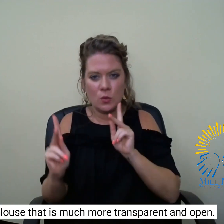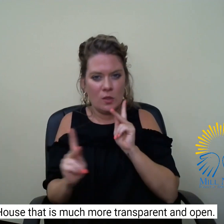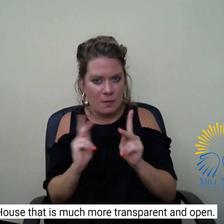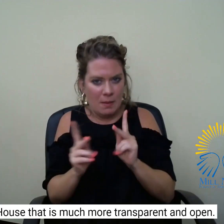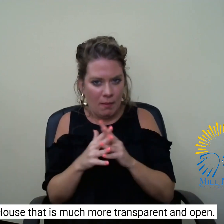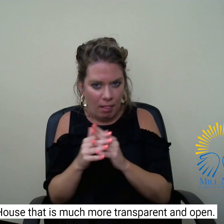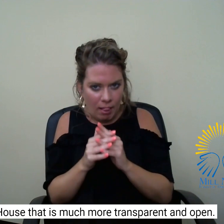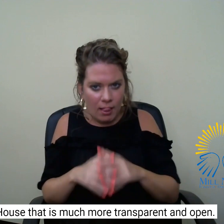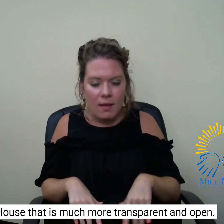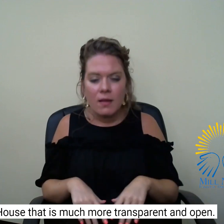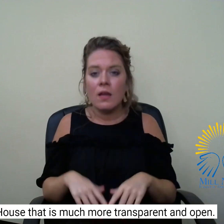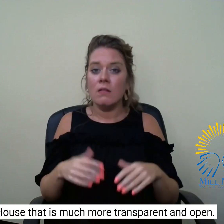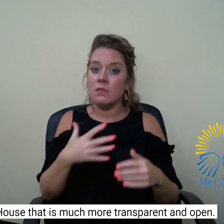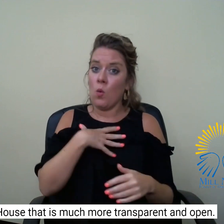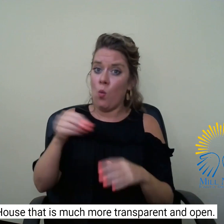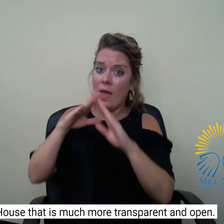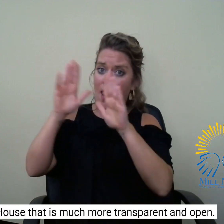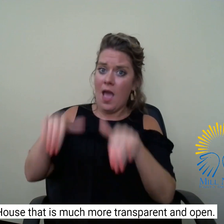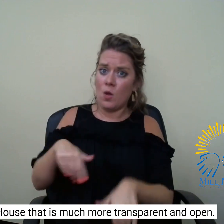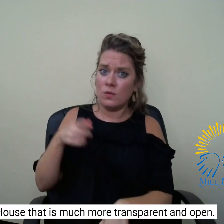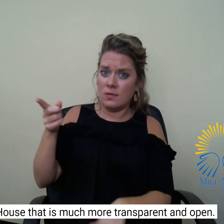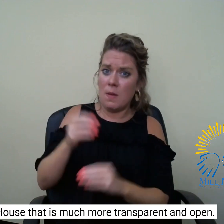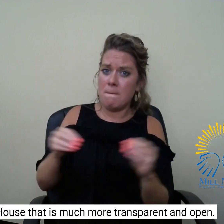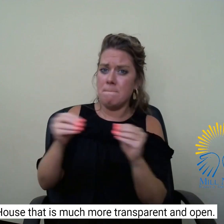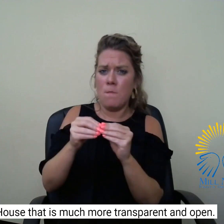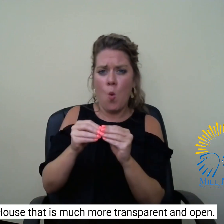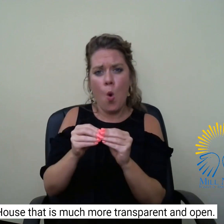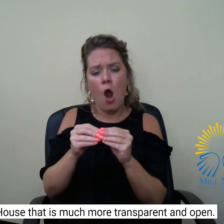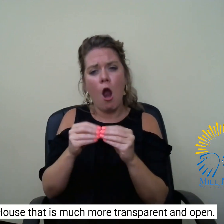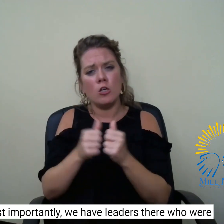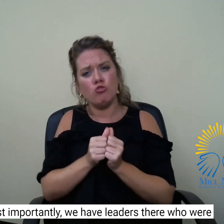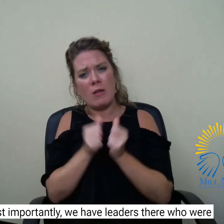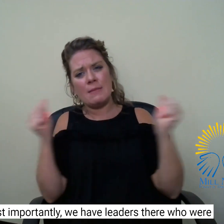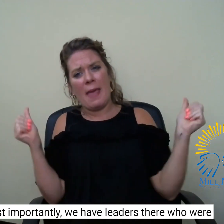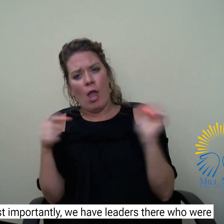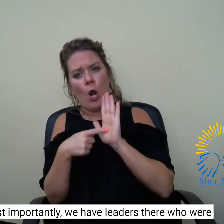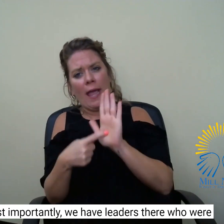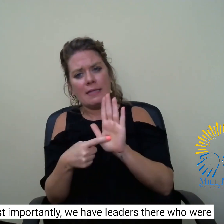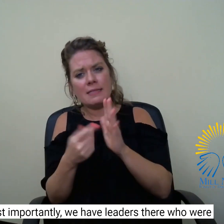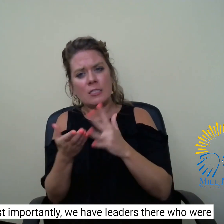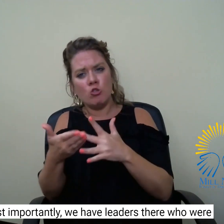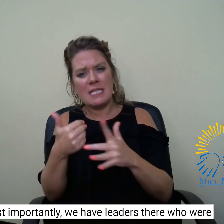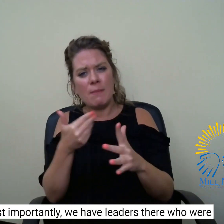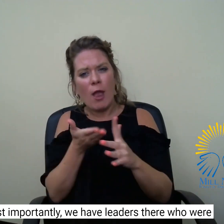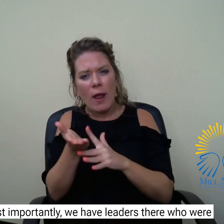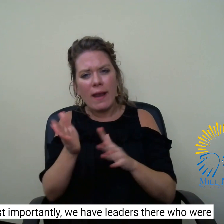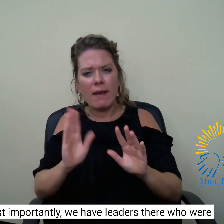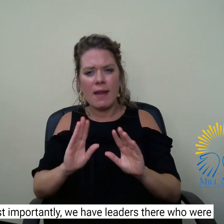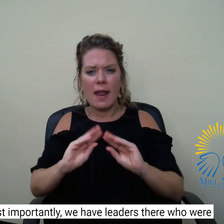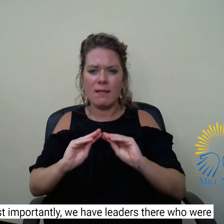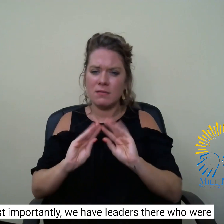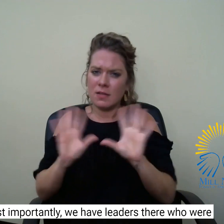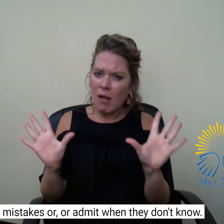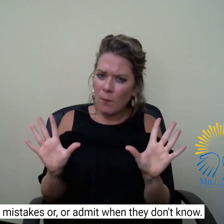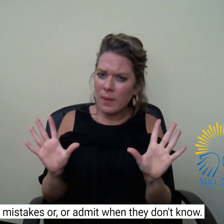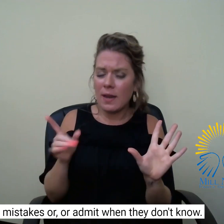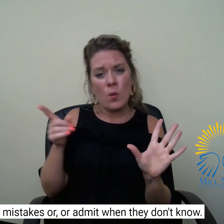have a White House that is much more transparent and open. And perhaps most importantly, we have leaders there who are willing to